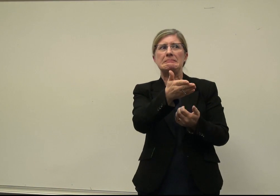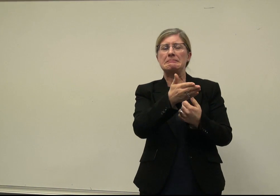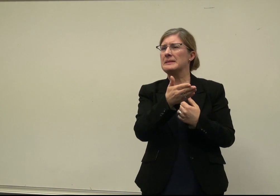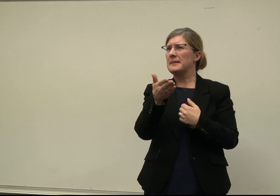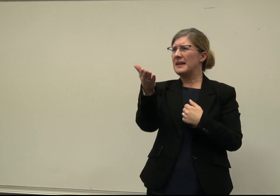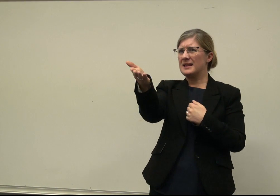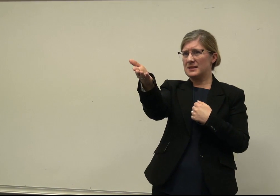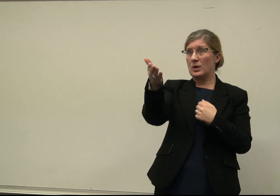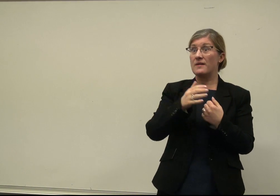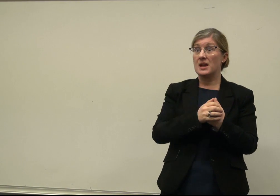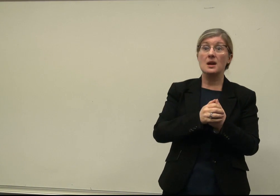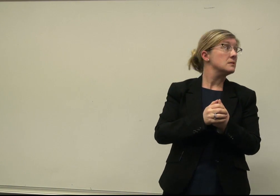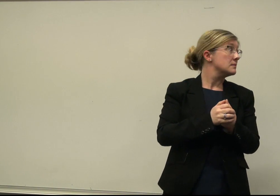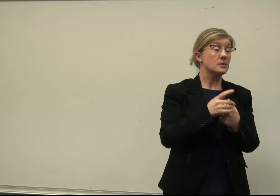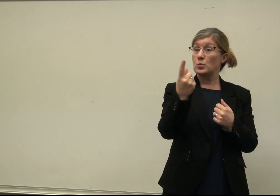Twitter. It's just